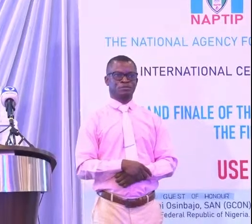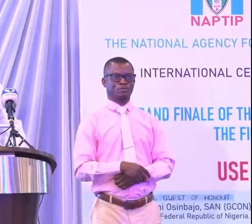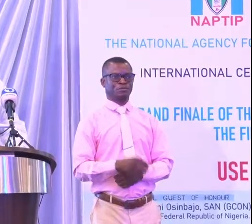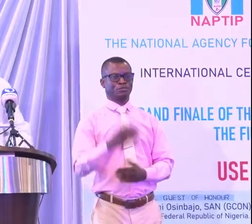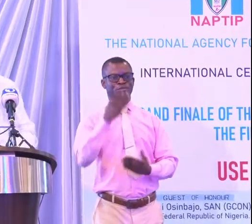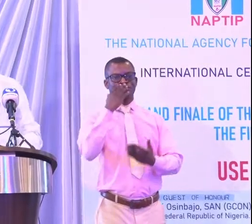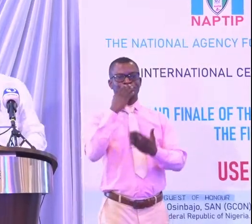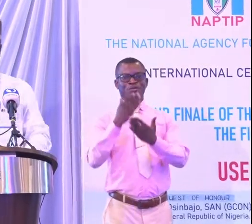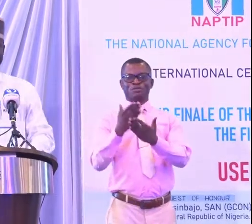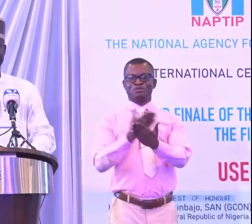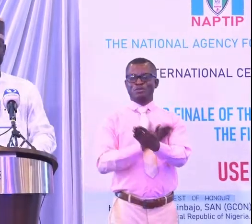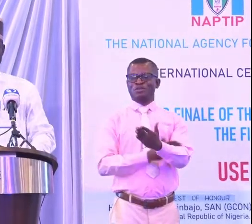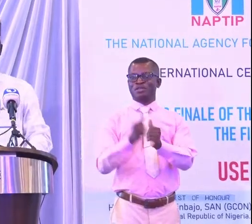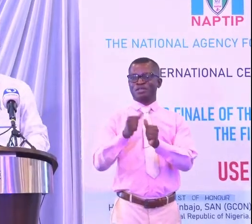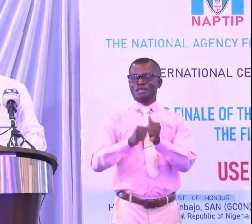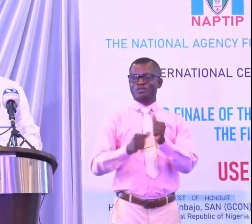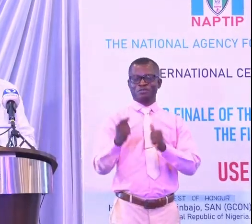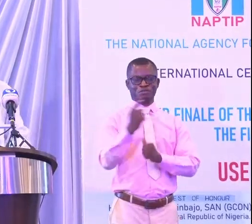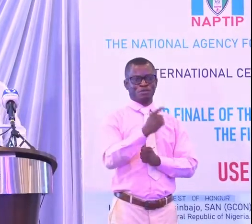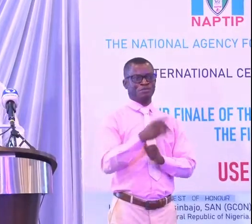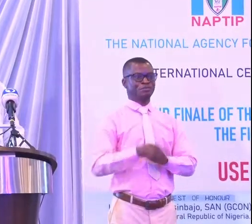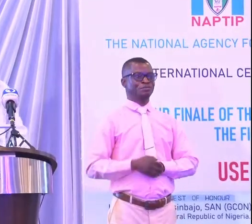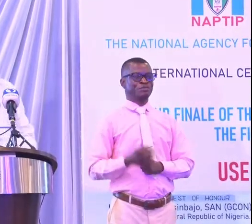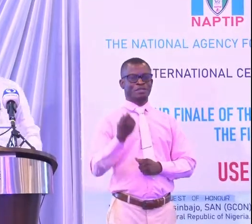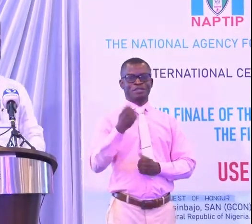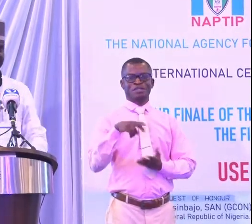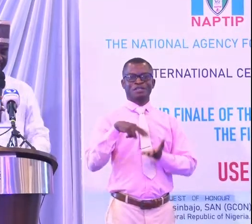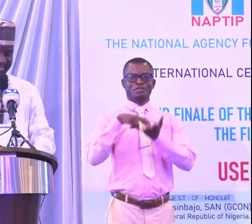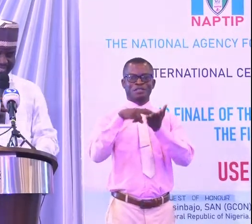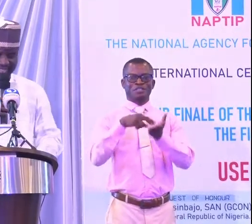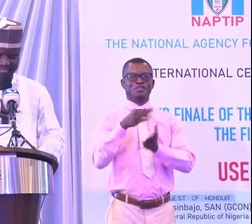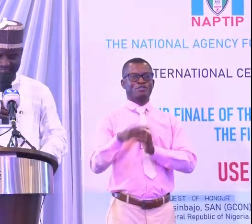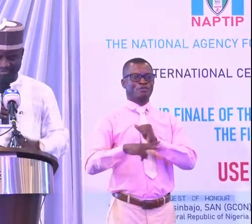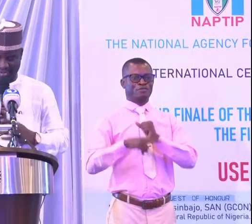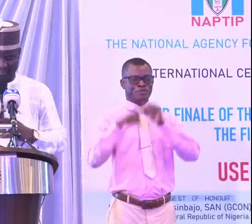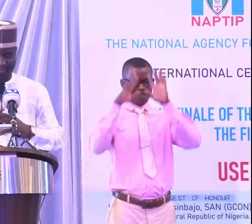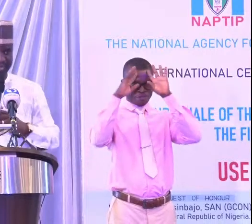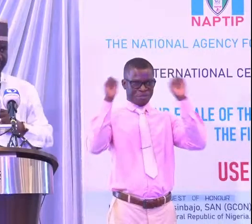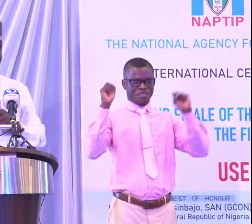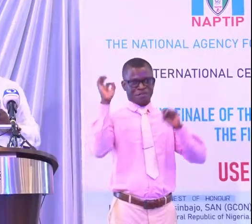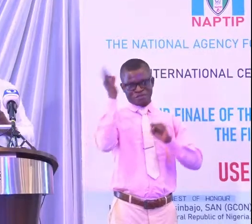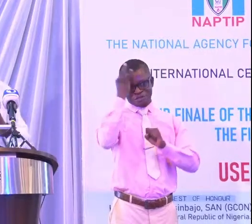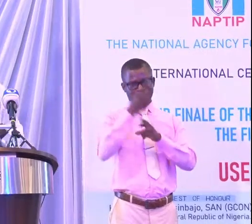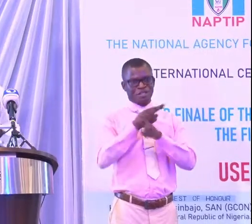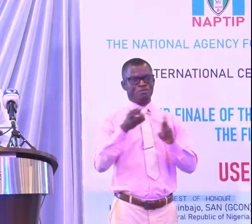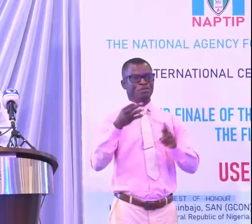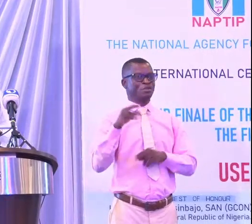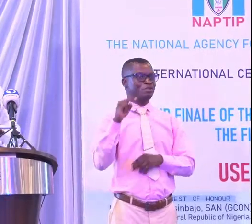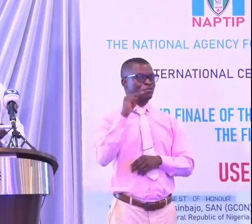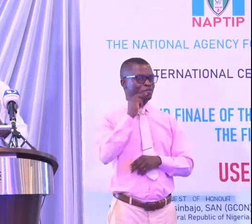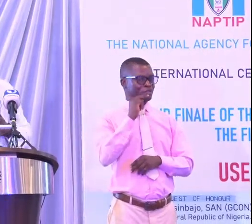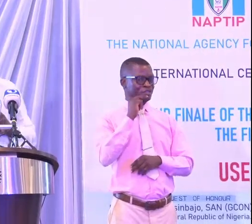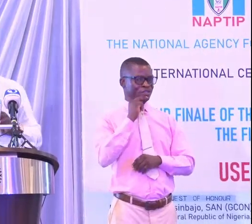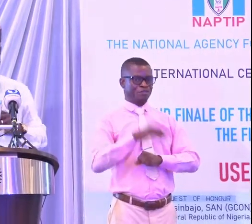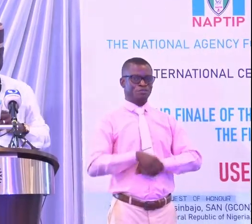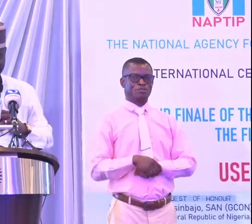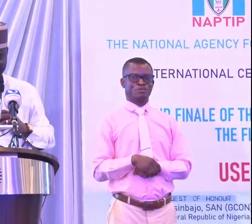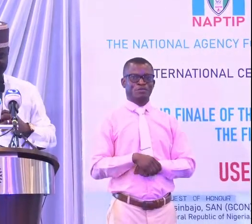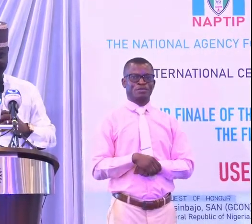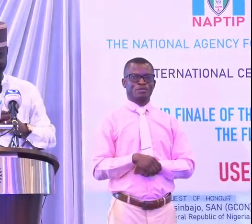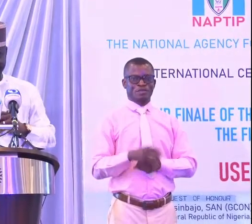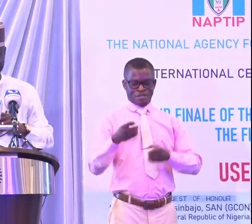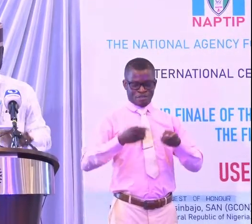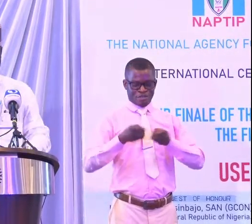Good morning, everyone. The representative of the Vice President, Federal Republic of Nigeria, the